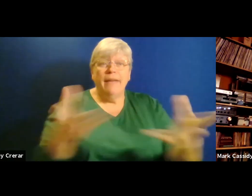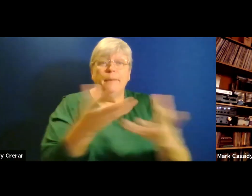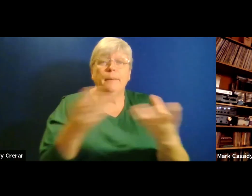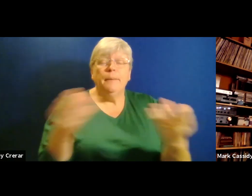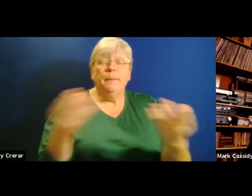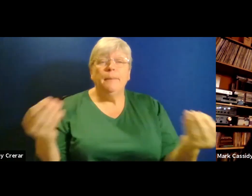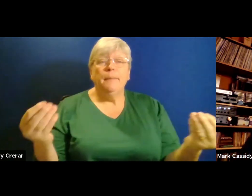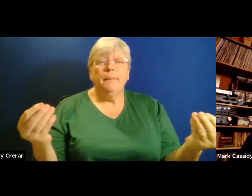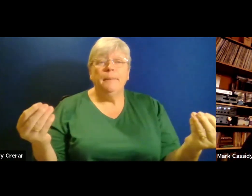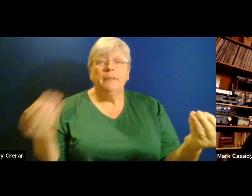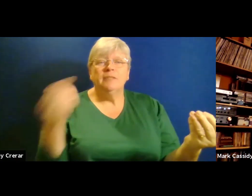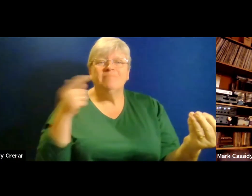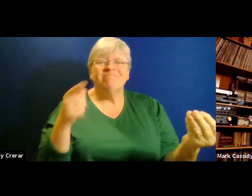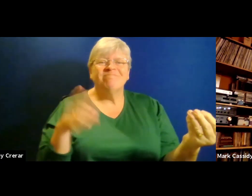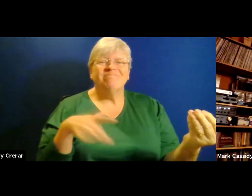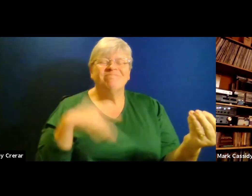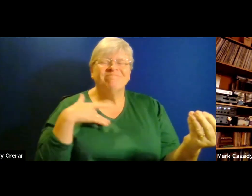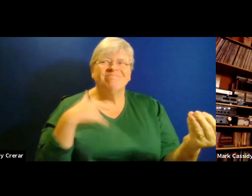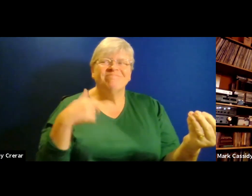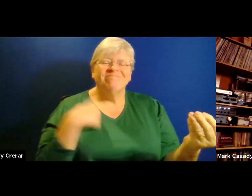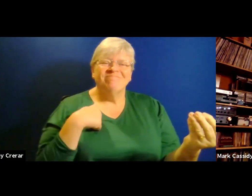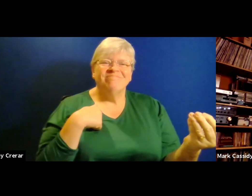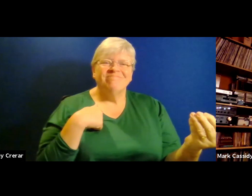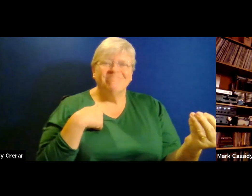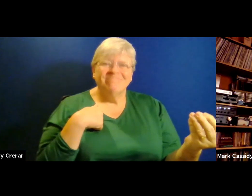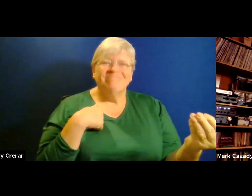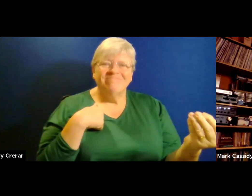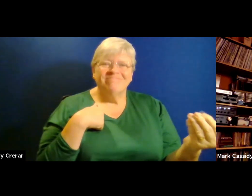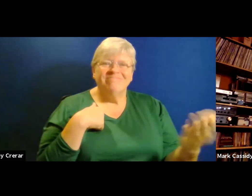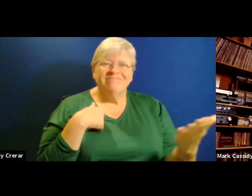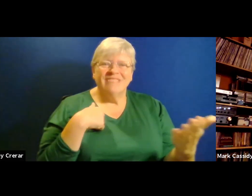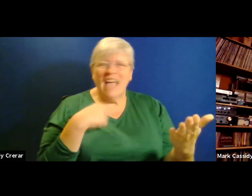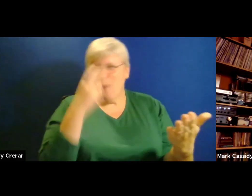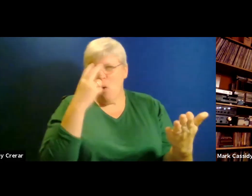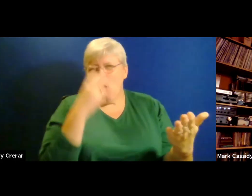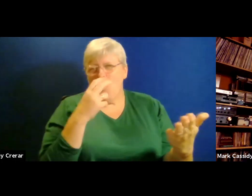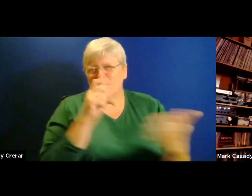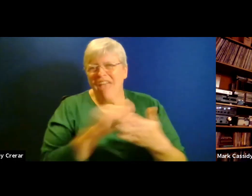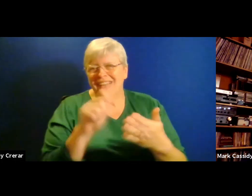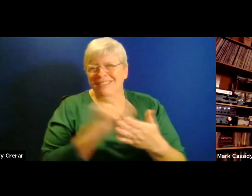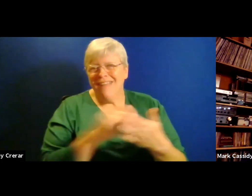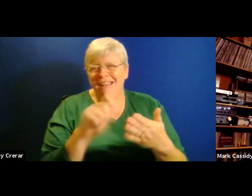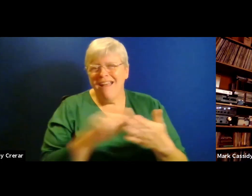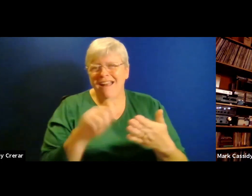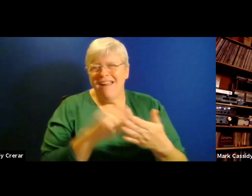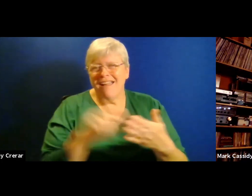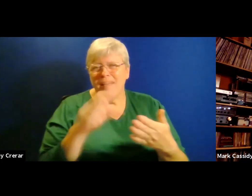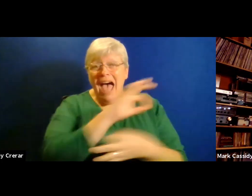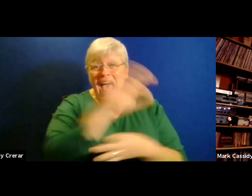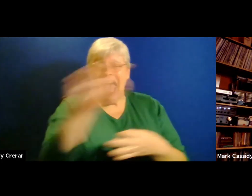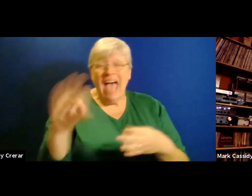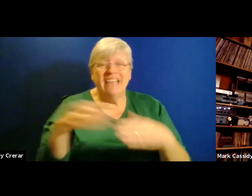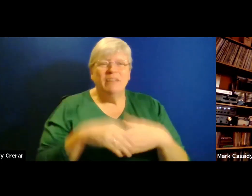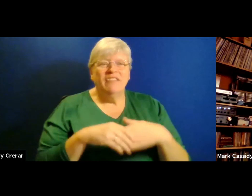I guess that kind of fixes me as a veteran rather than an emerging writer, although I did ask my friends, they said I